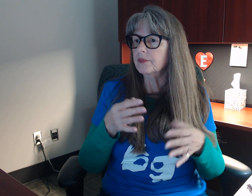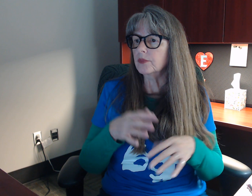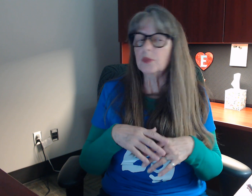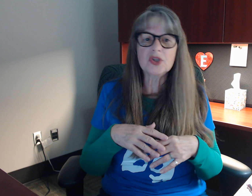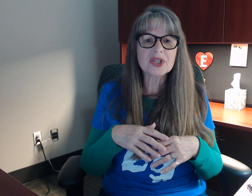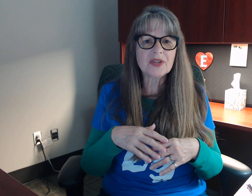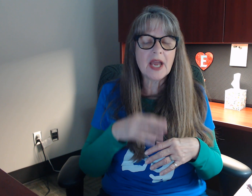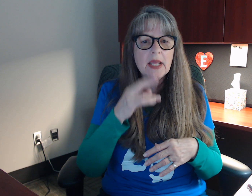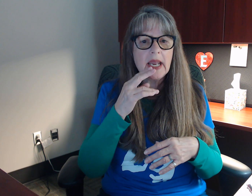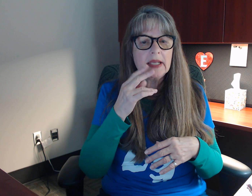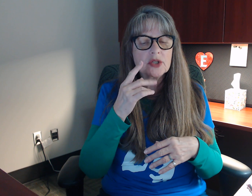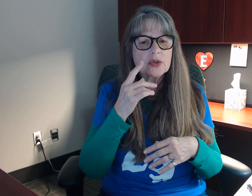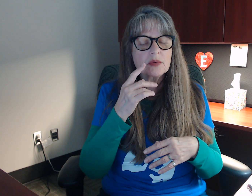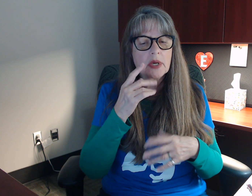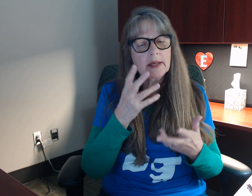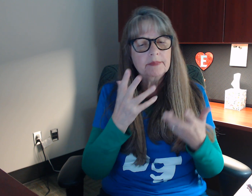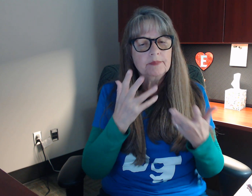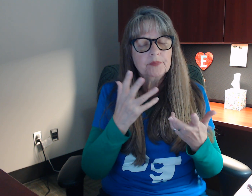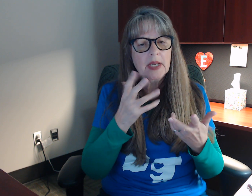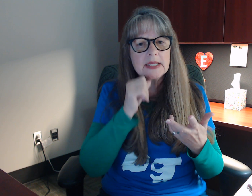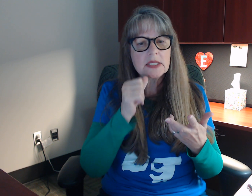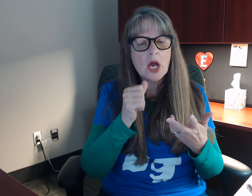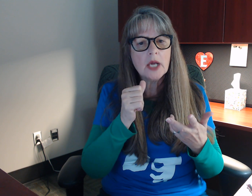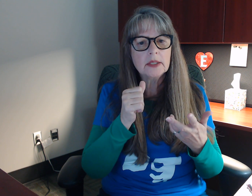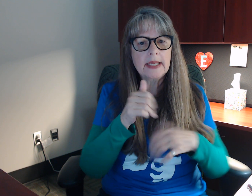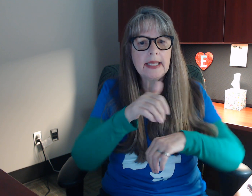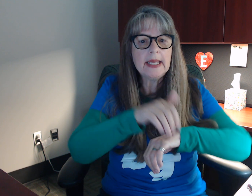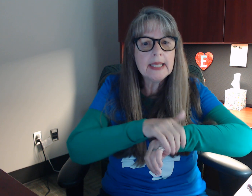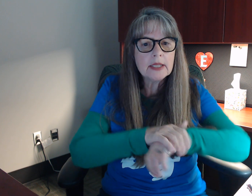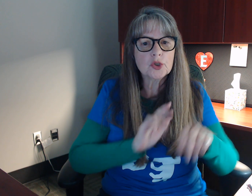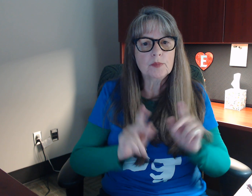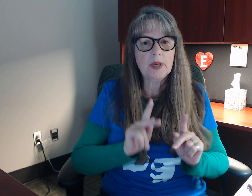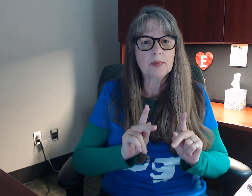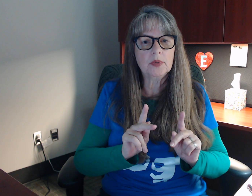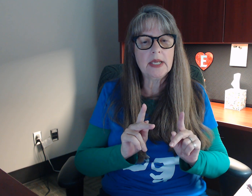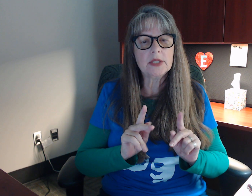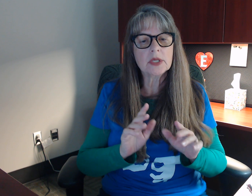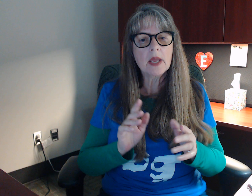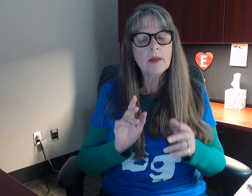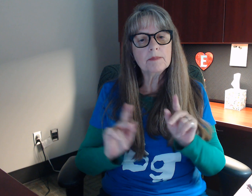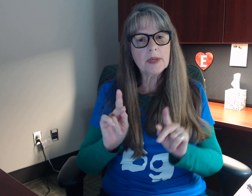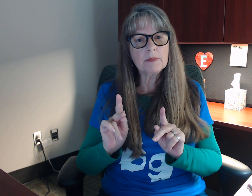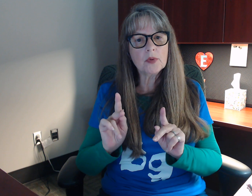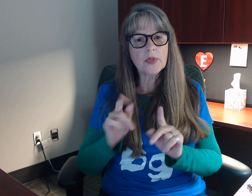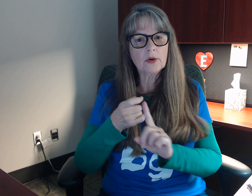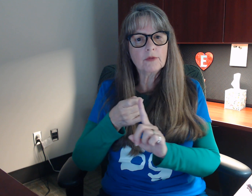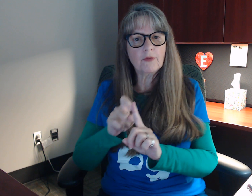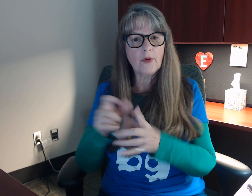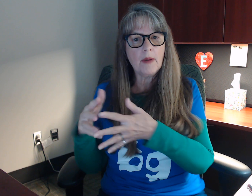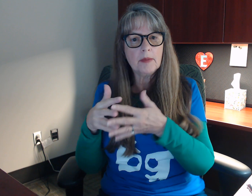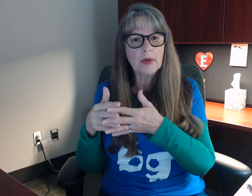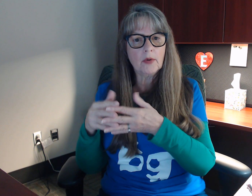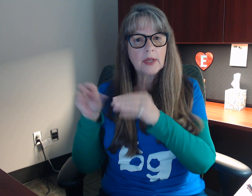Which is kind of, and it's not like English people. It's people that are from America and